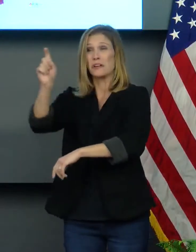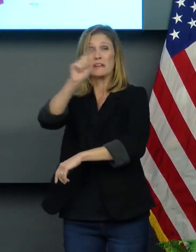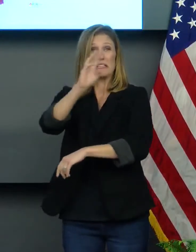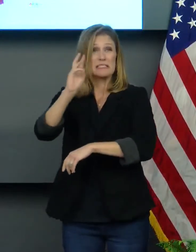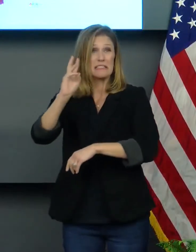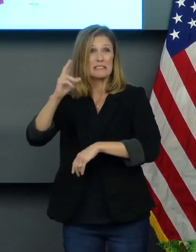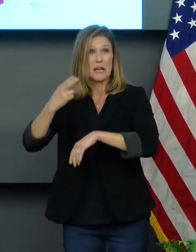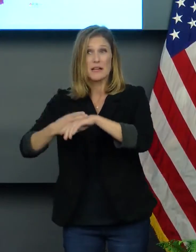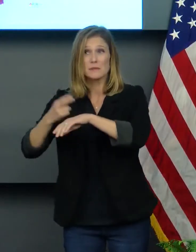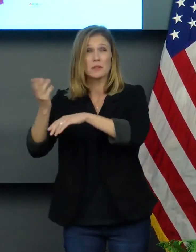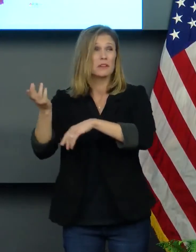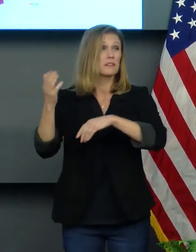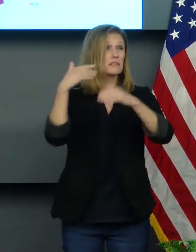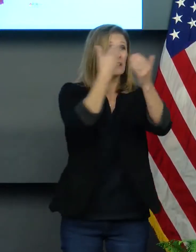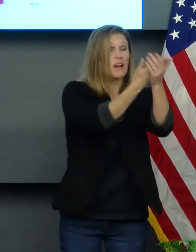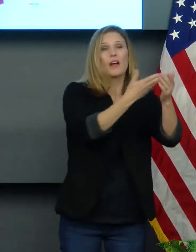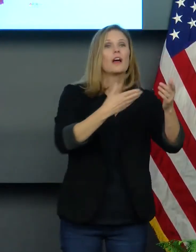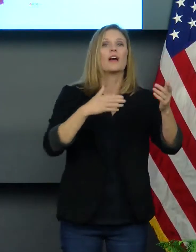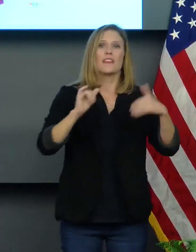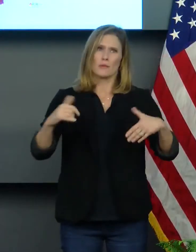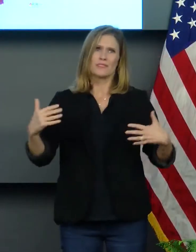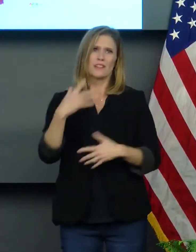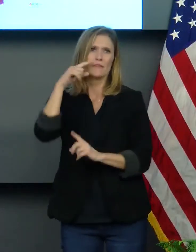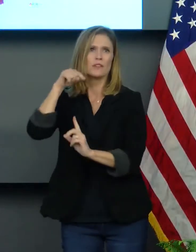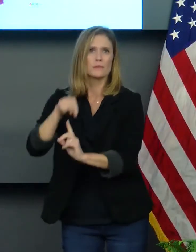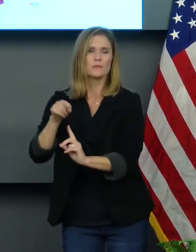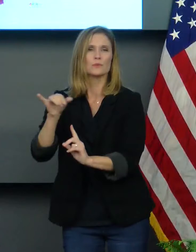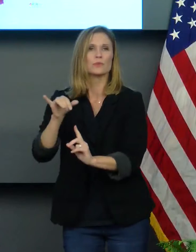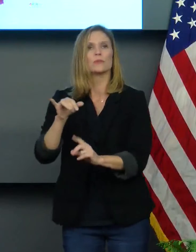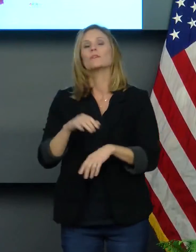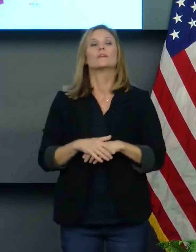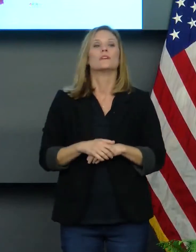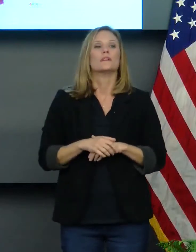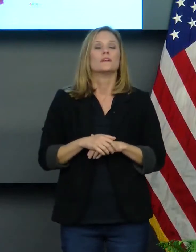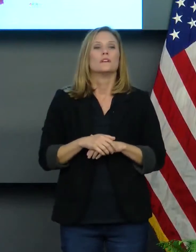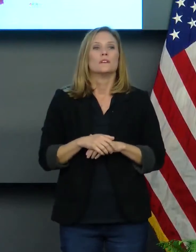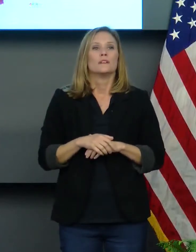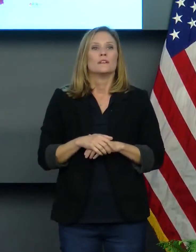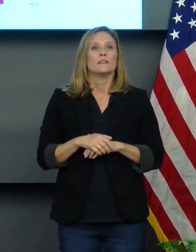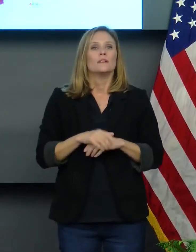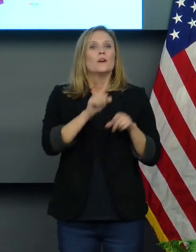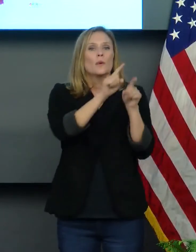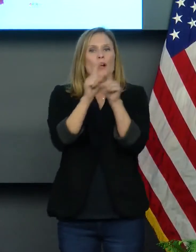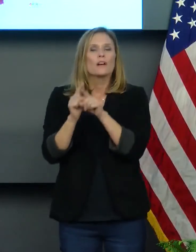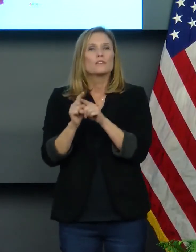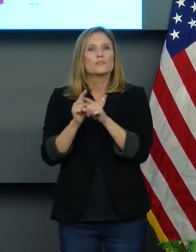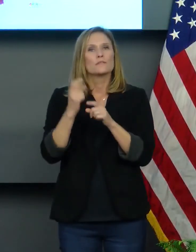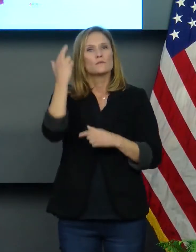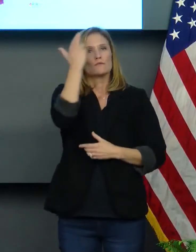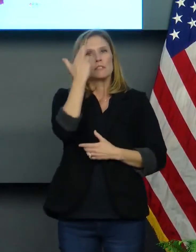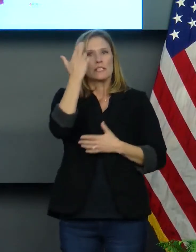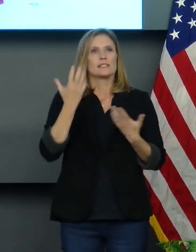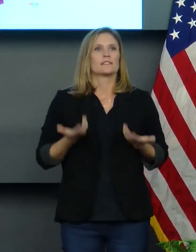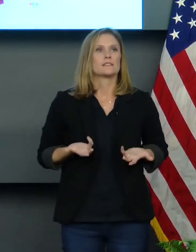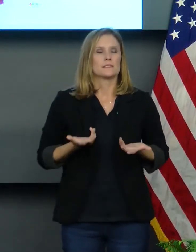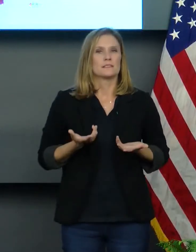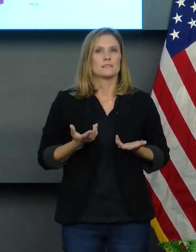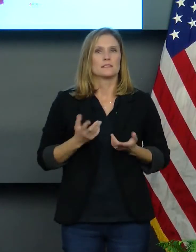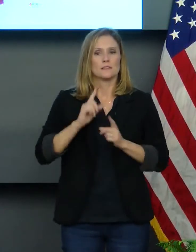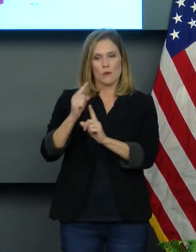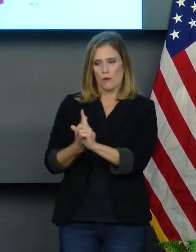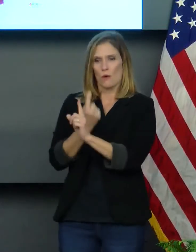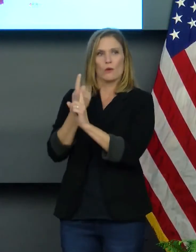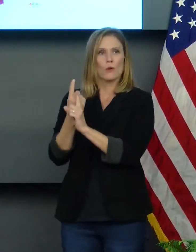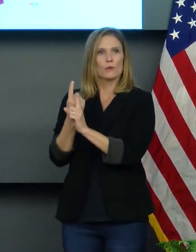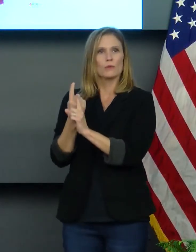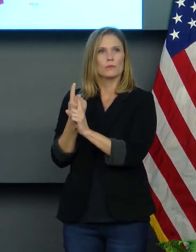think people need to understand that. And we also need to connect the dots. This is not happening by itself.